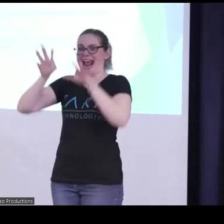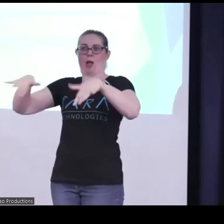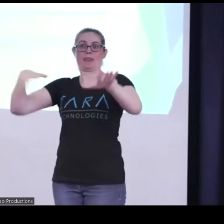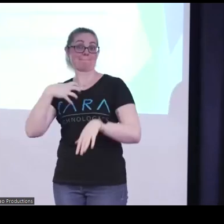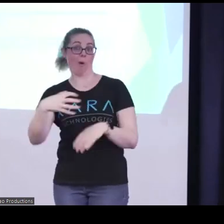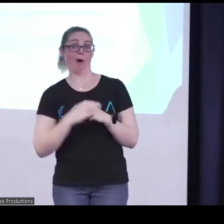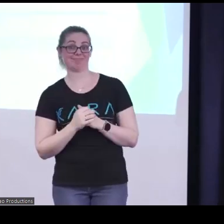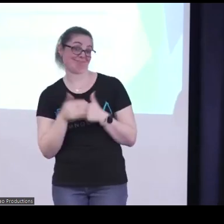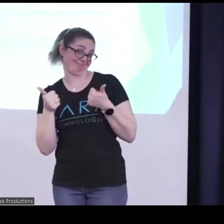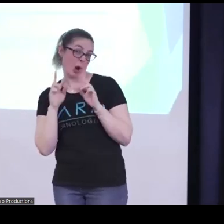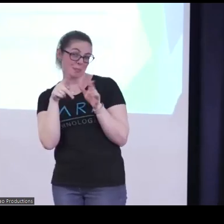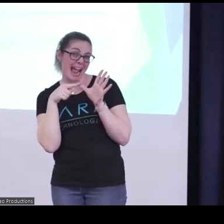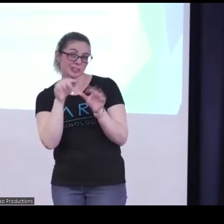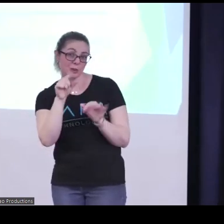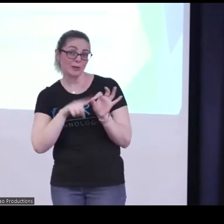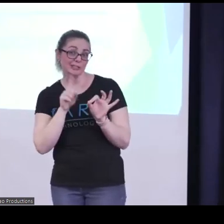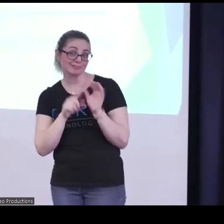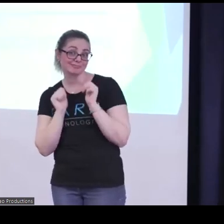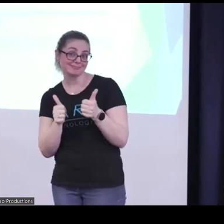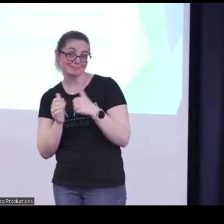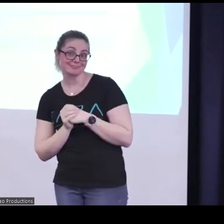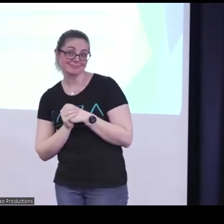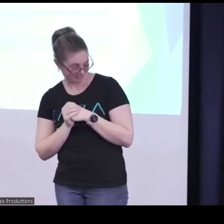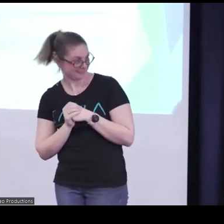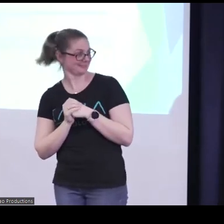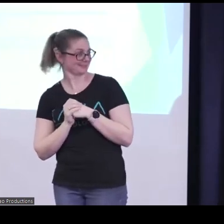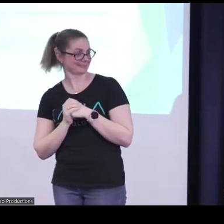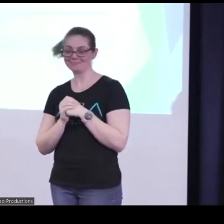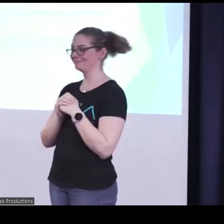we can get the name out there more. So hopefully that answers your question.